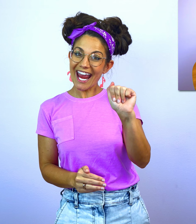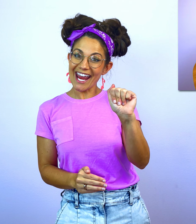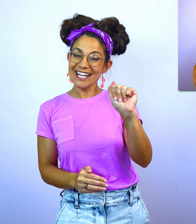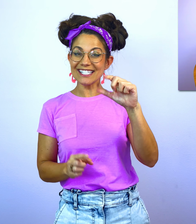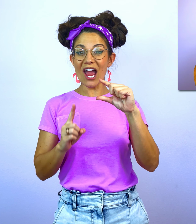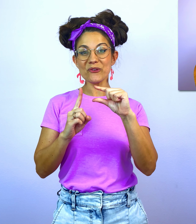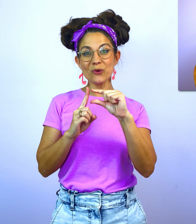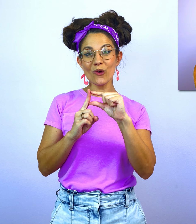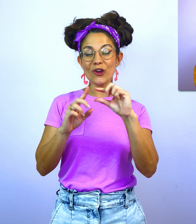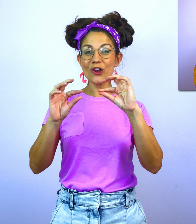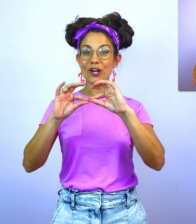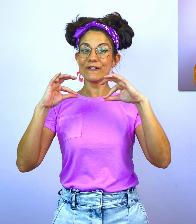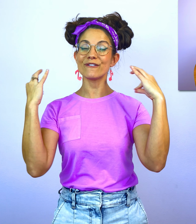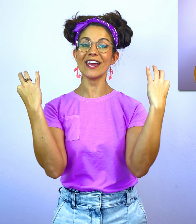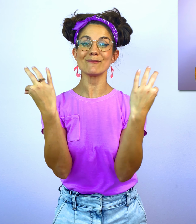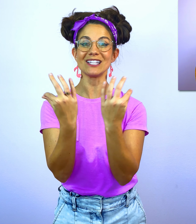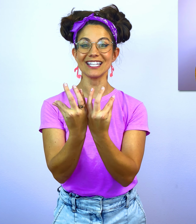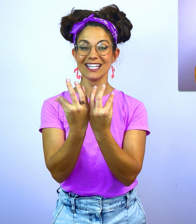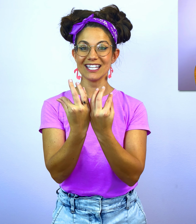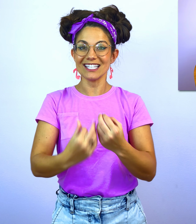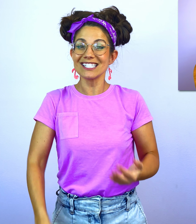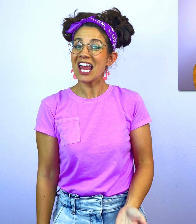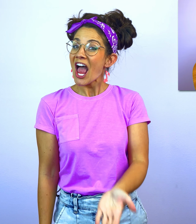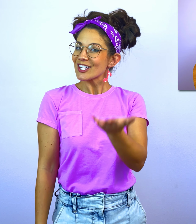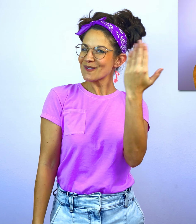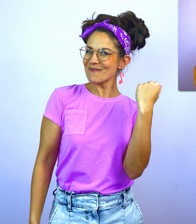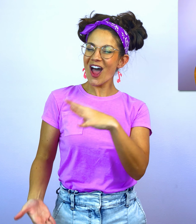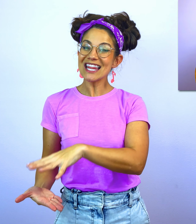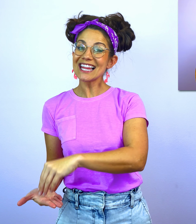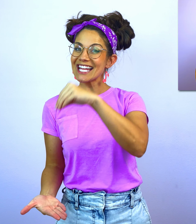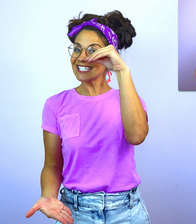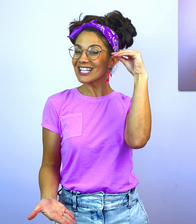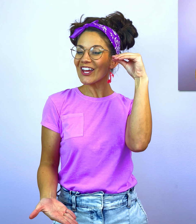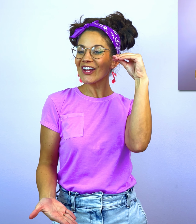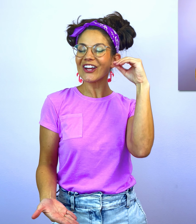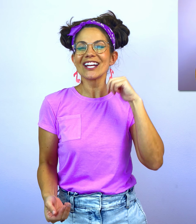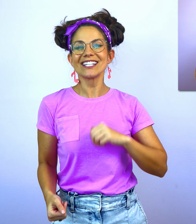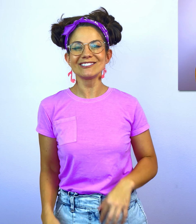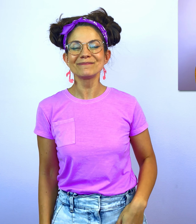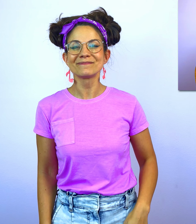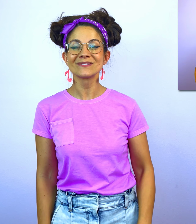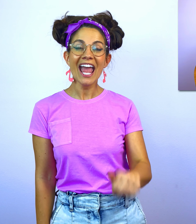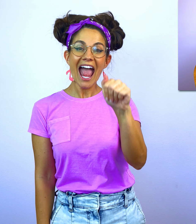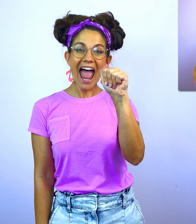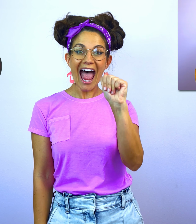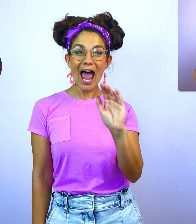A sound word families. Come on, let's learn.